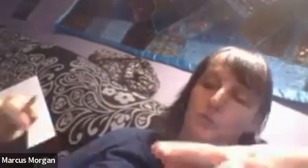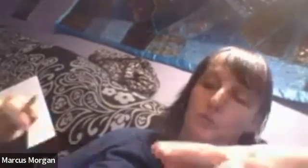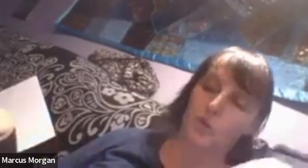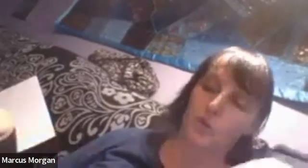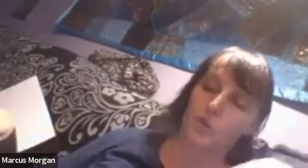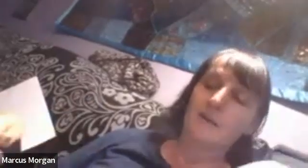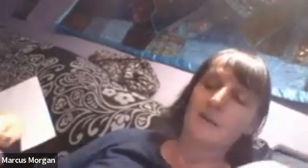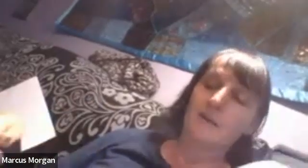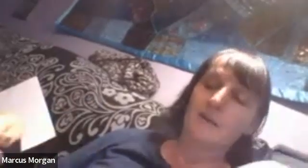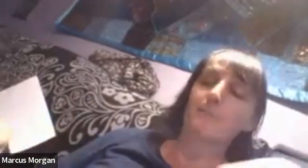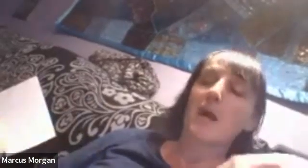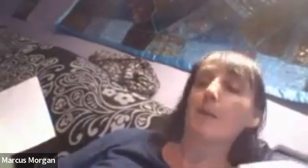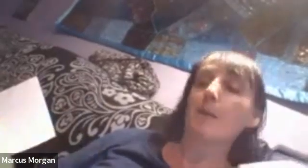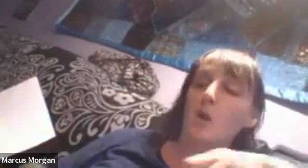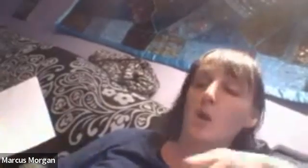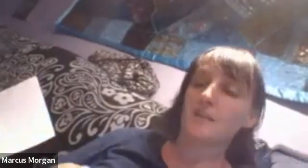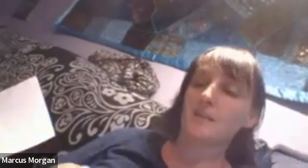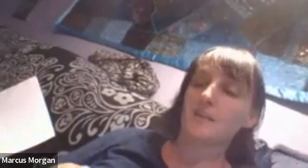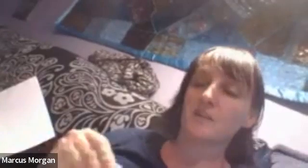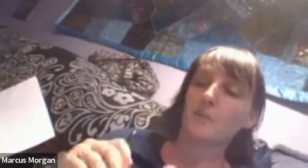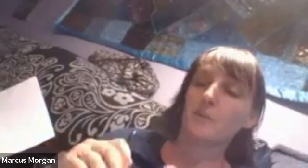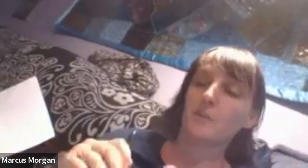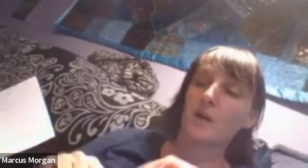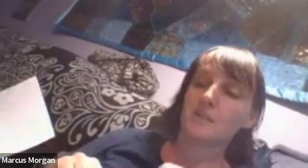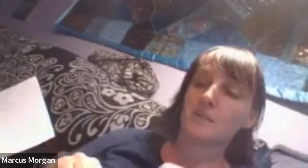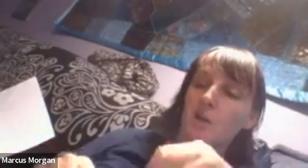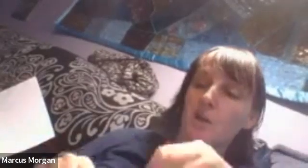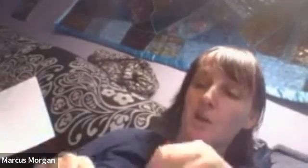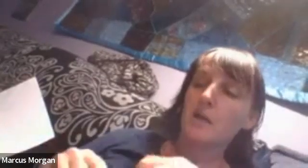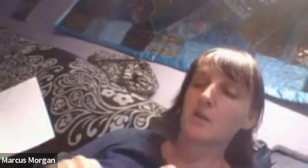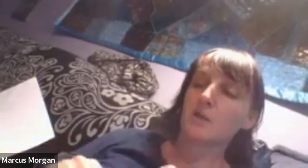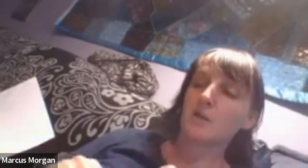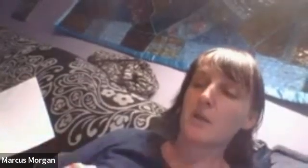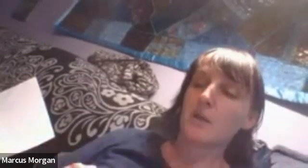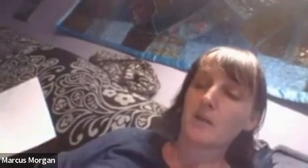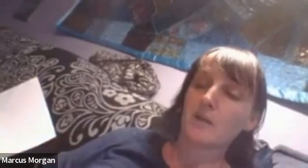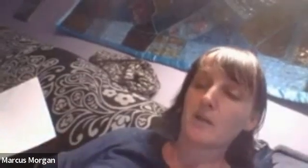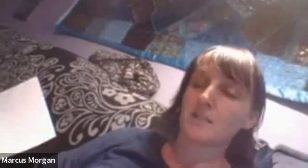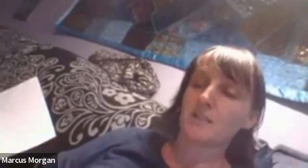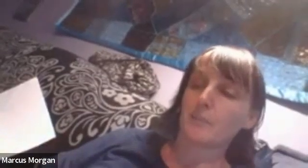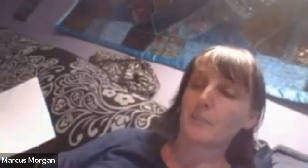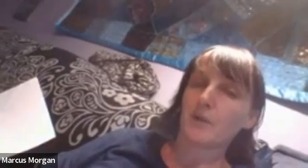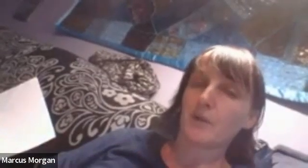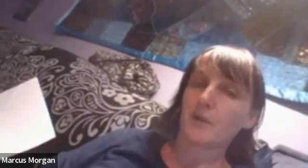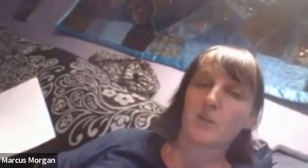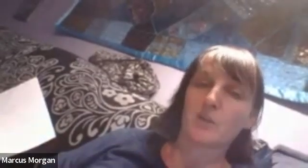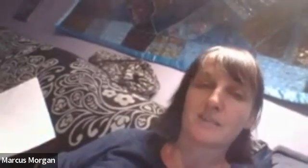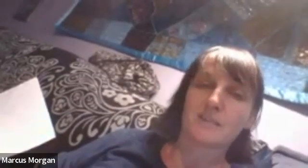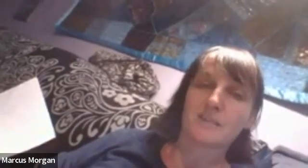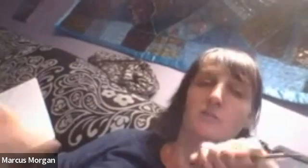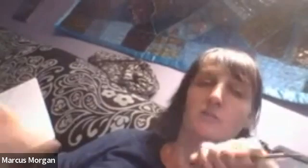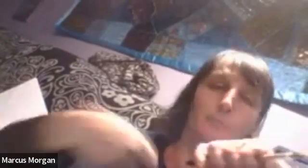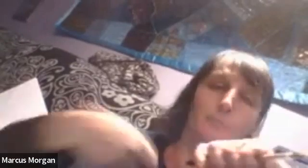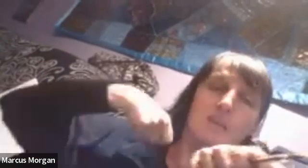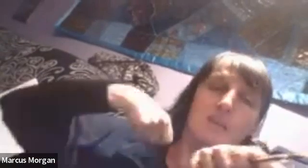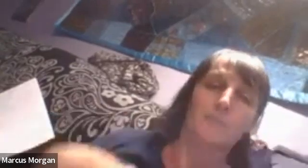lock us back down again for our own good, then perhaps a home visit service would be the way to go, because people will be getting quite desperate by then,